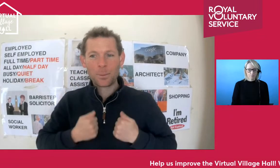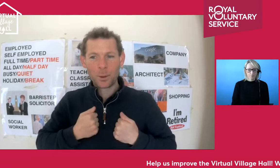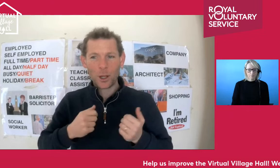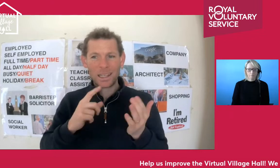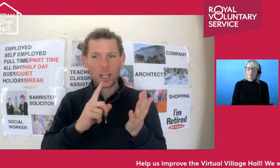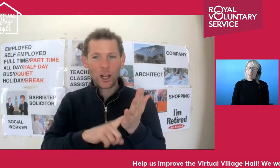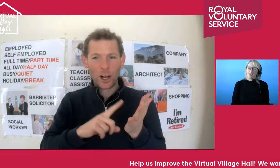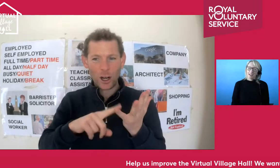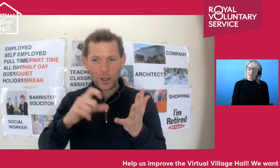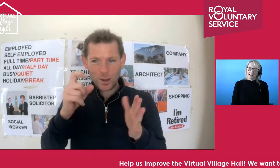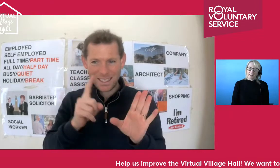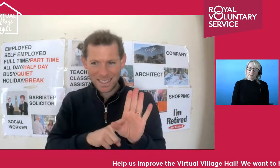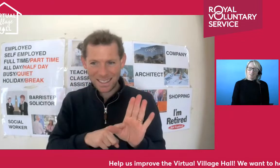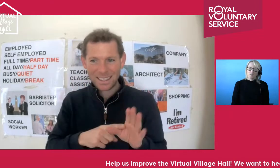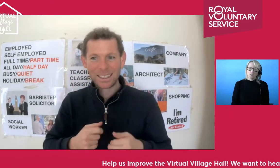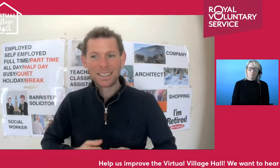know.